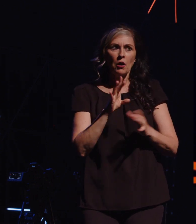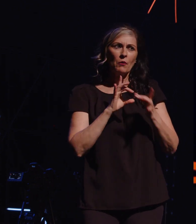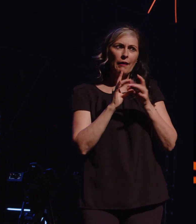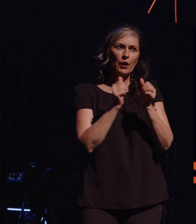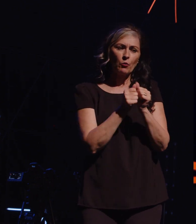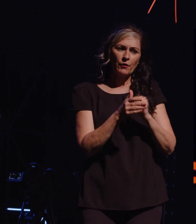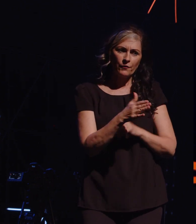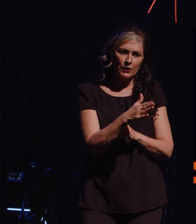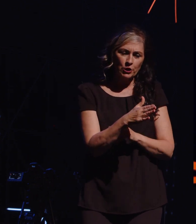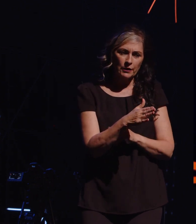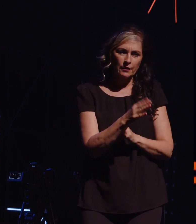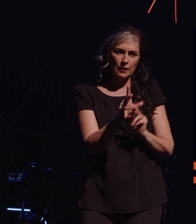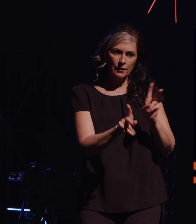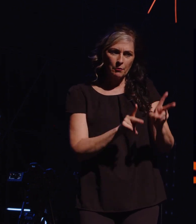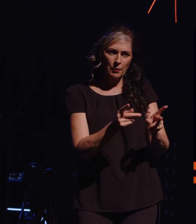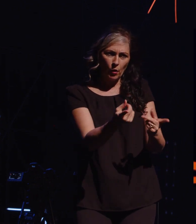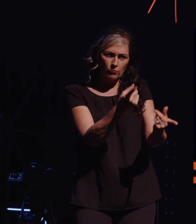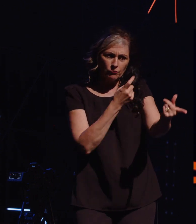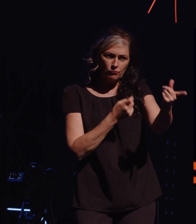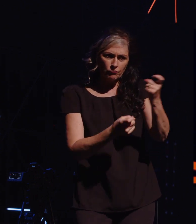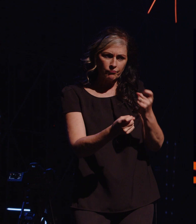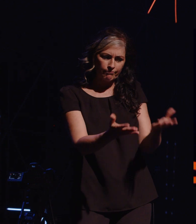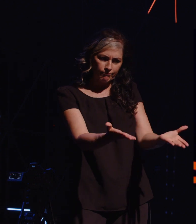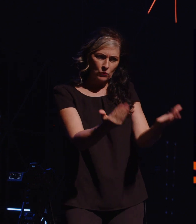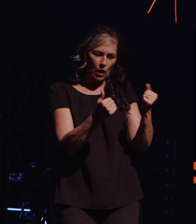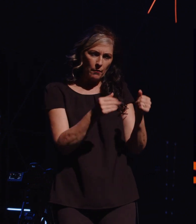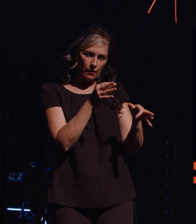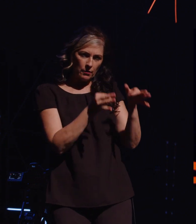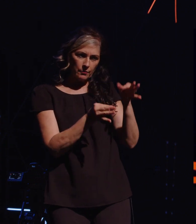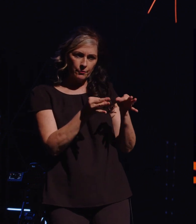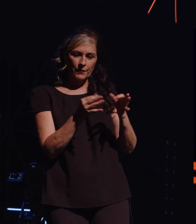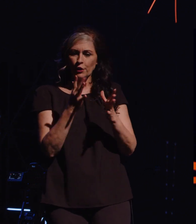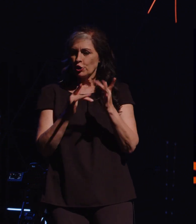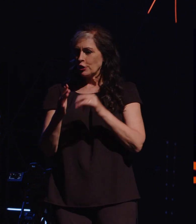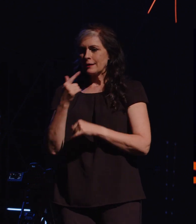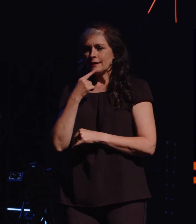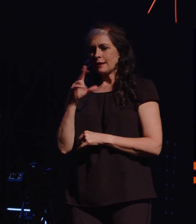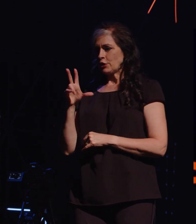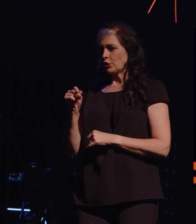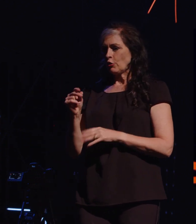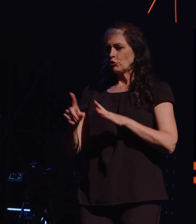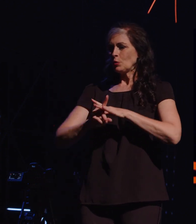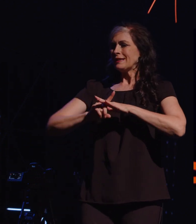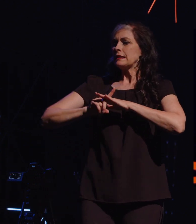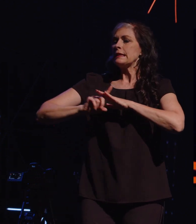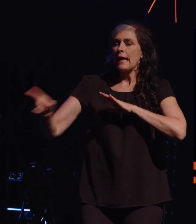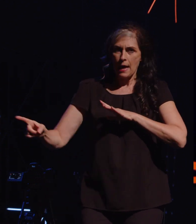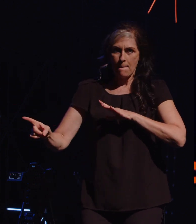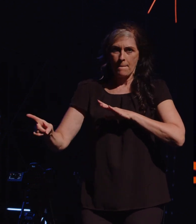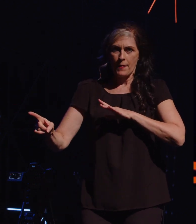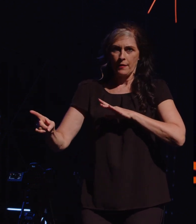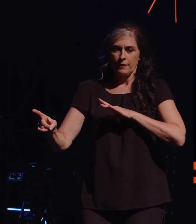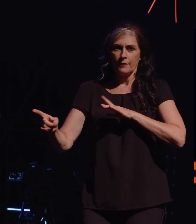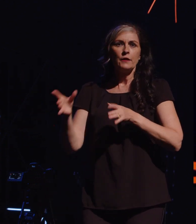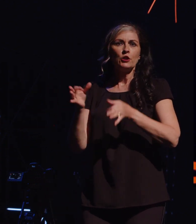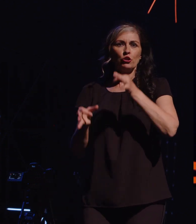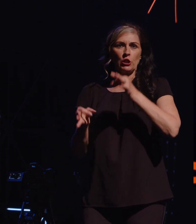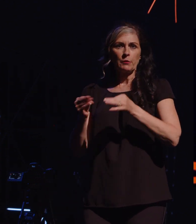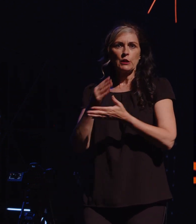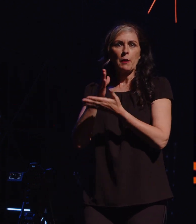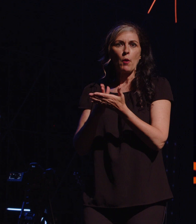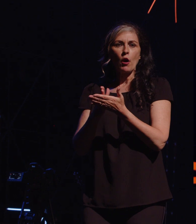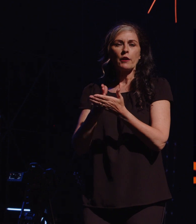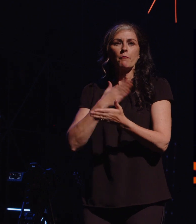in regards to bringing them into judgment. And Jesus comes and says, no, we're going to fish them to escape judgment, to be a part of my kingdom.